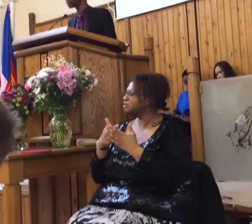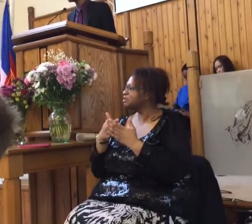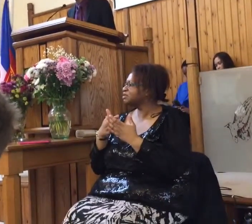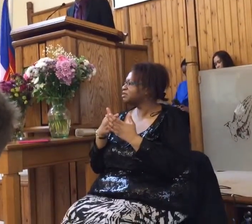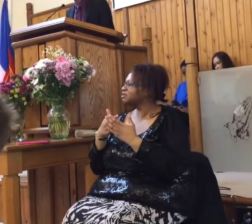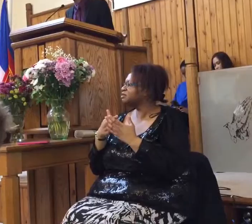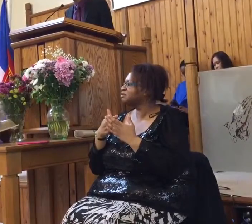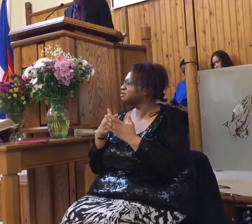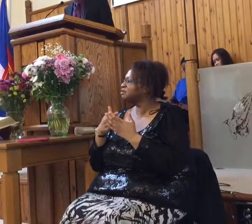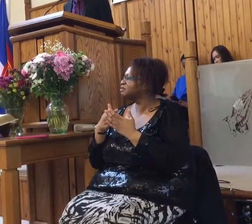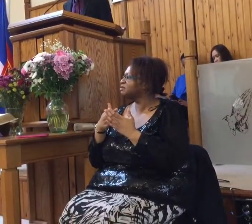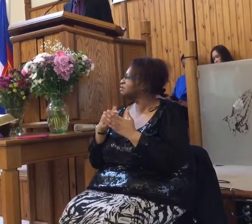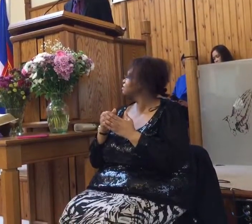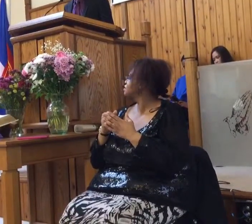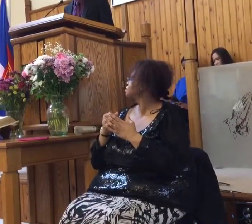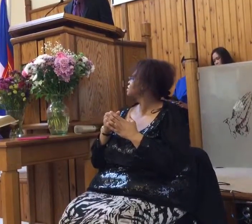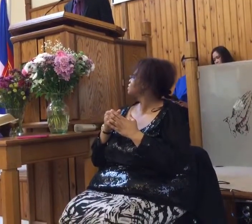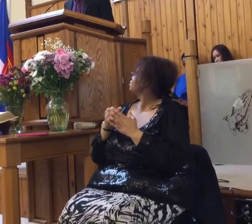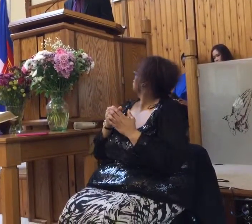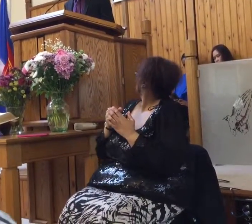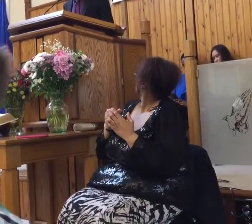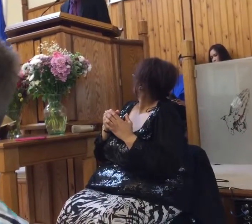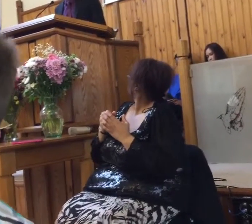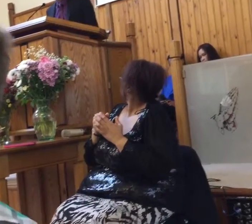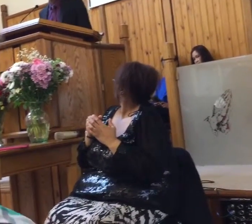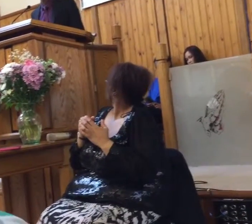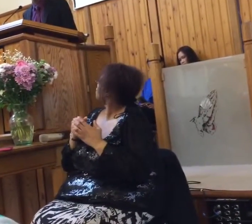Whoever gets there first, read it.